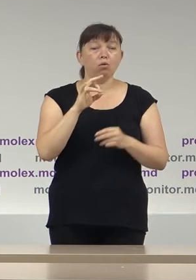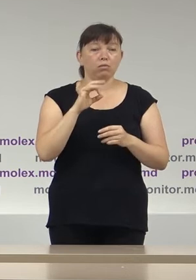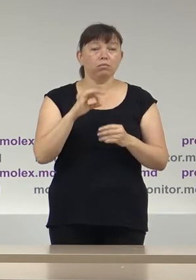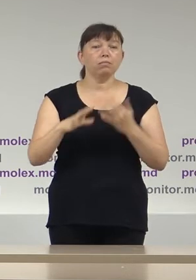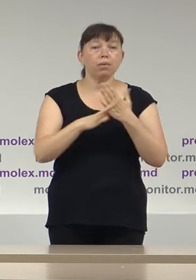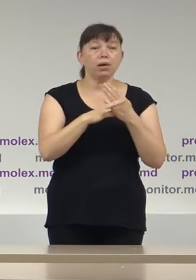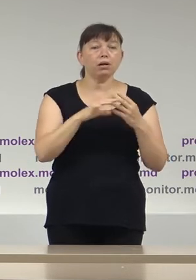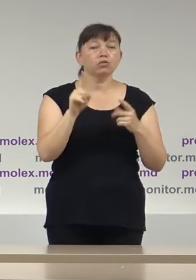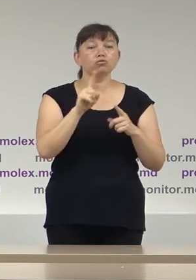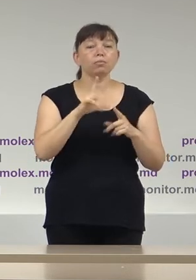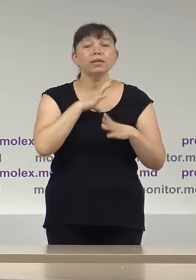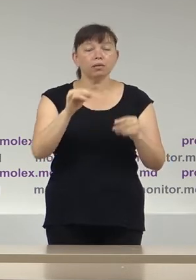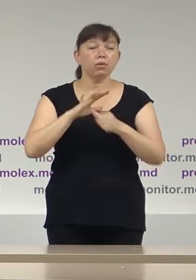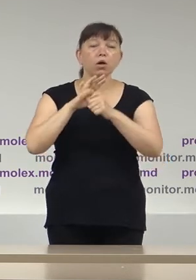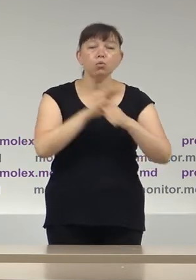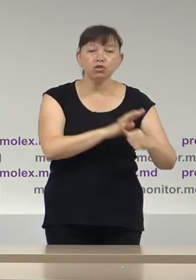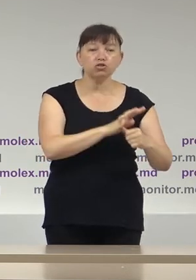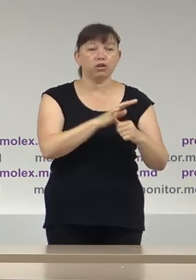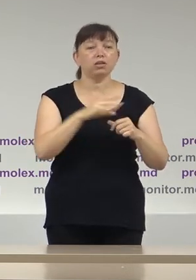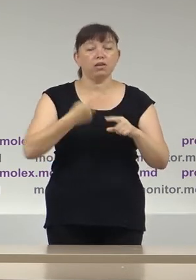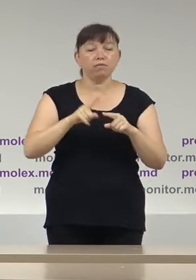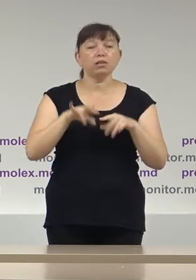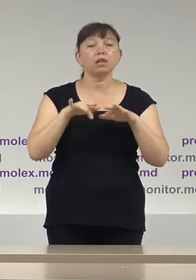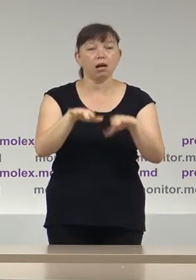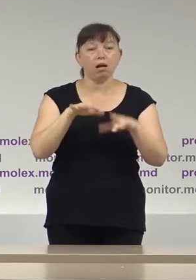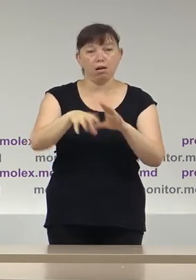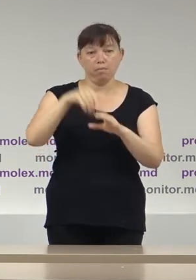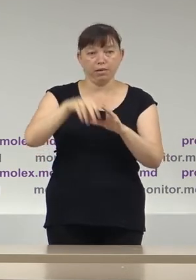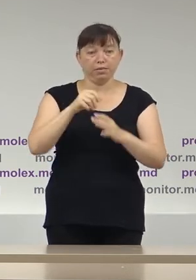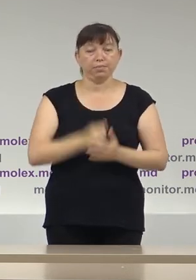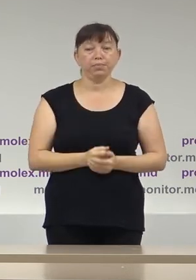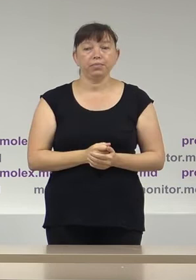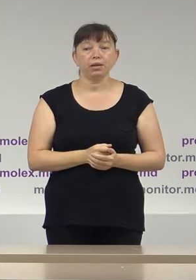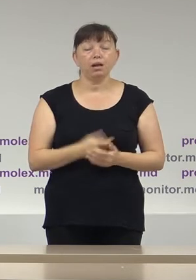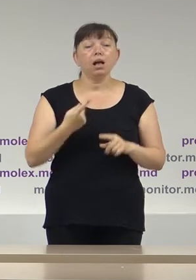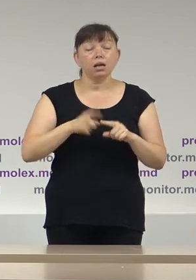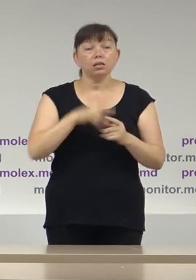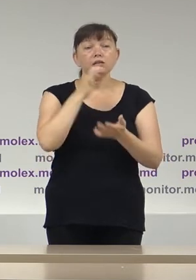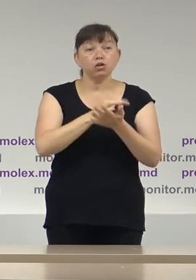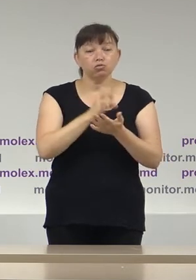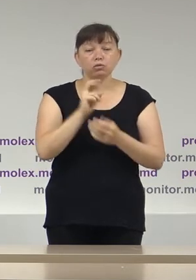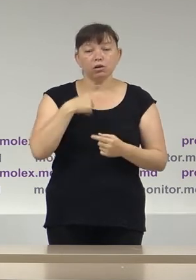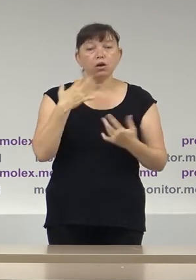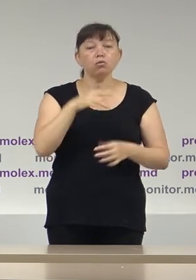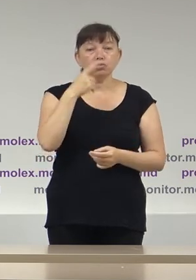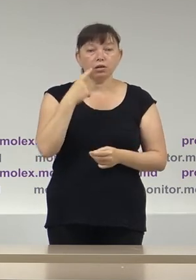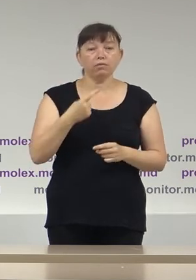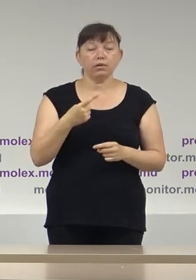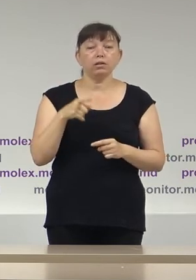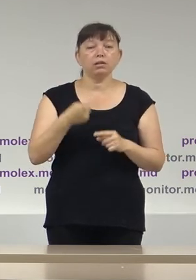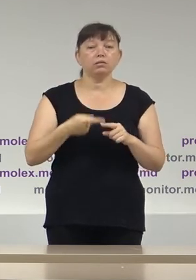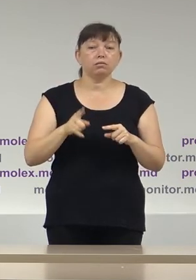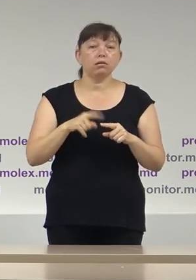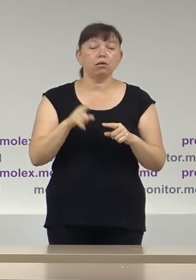Soros Foundation Moldova on the component of hate speech monitoring during the electoral campaign.